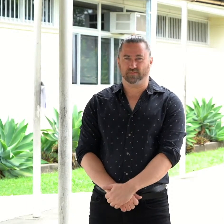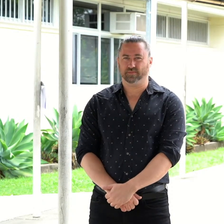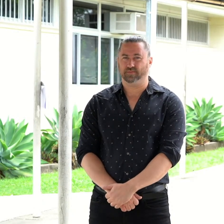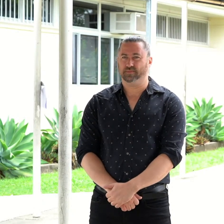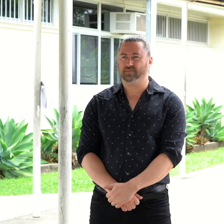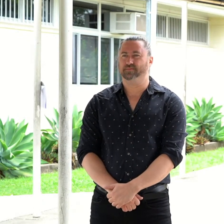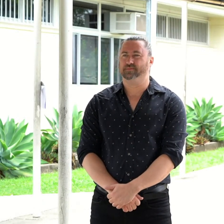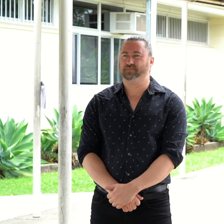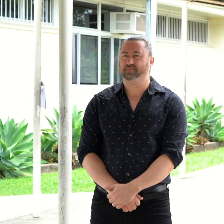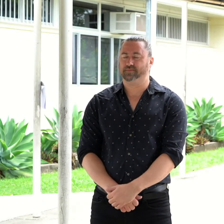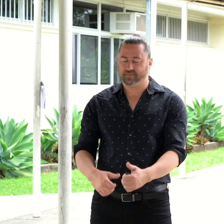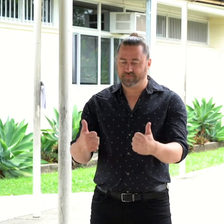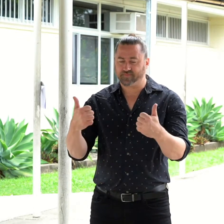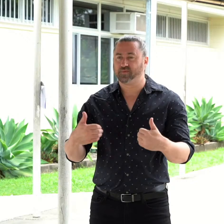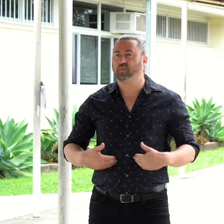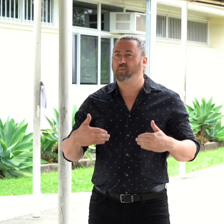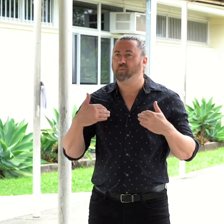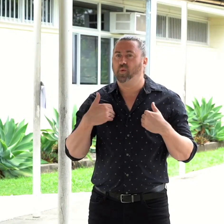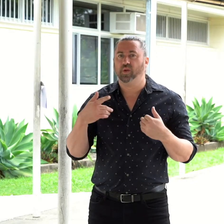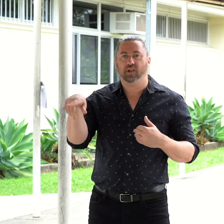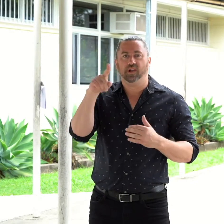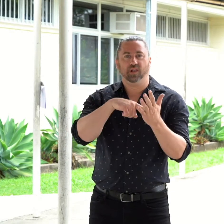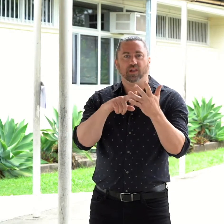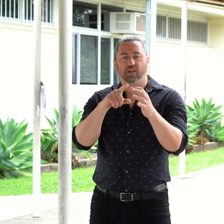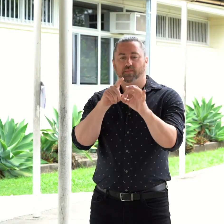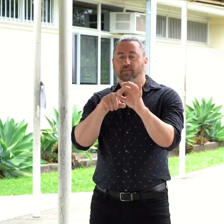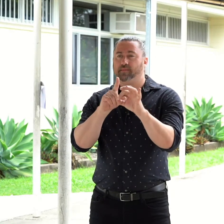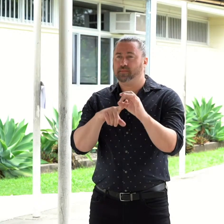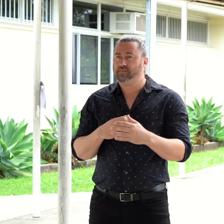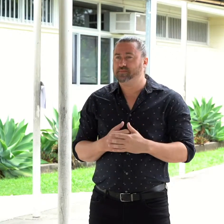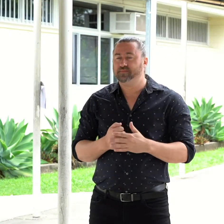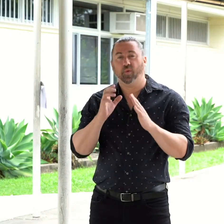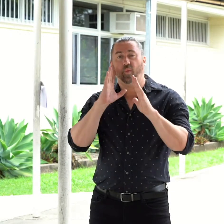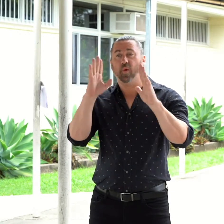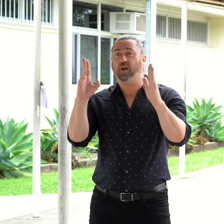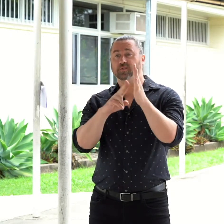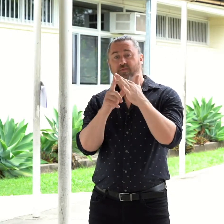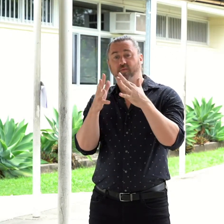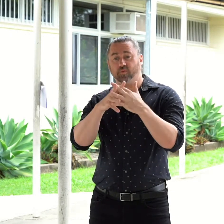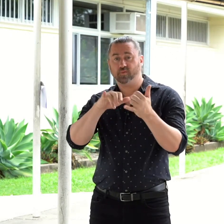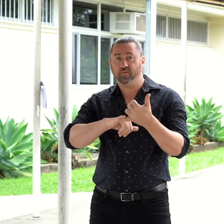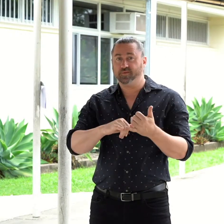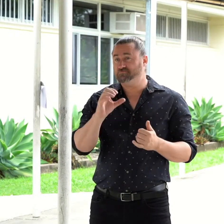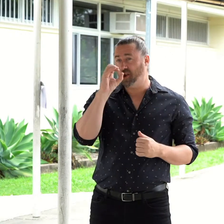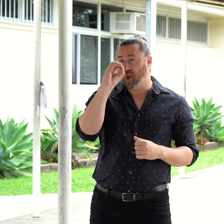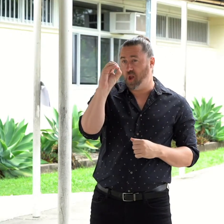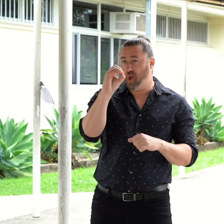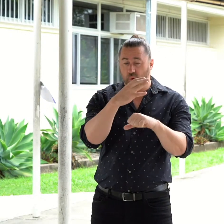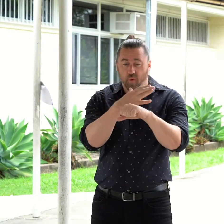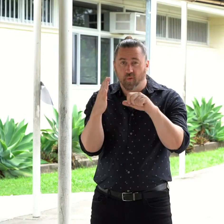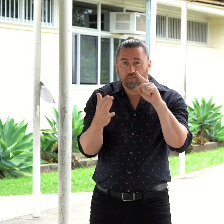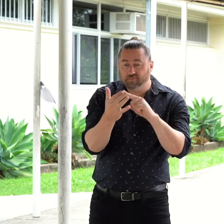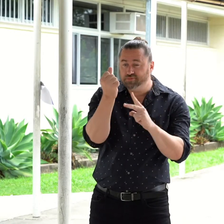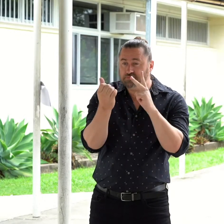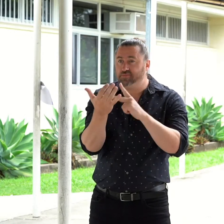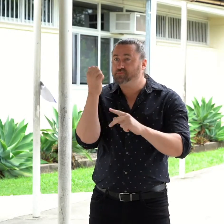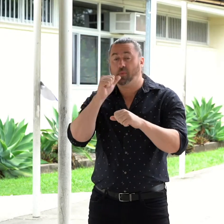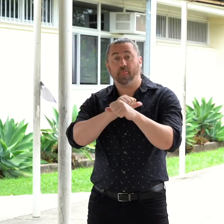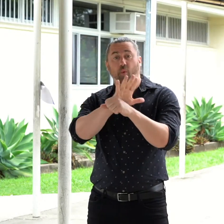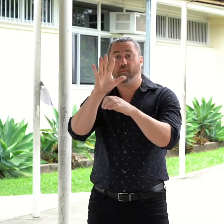Good. Well, good morning, Queensland. With wonderful news, 0 new cases today, and